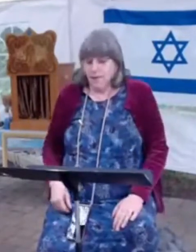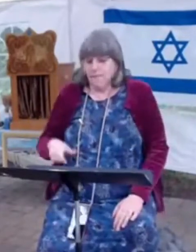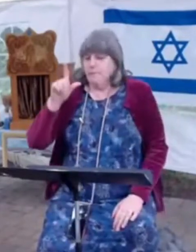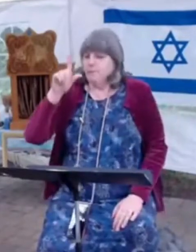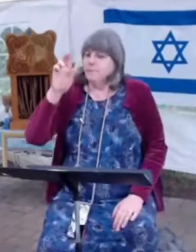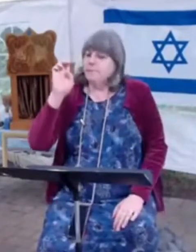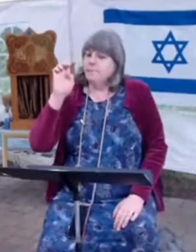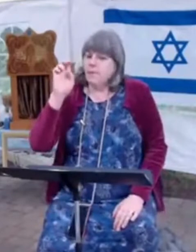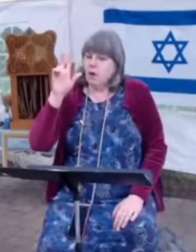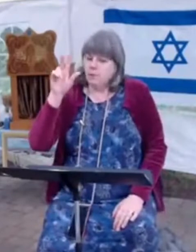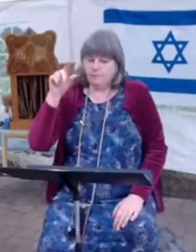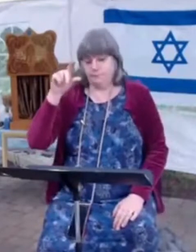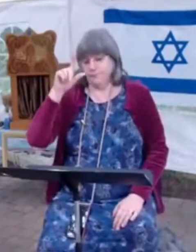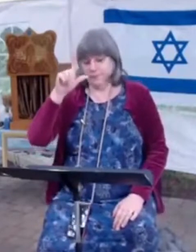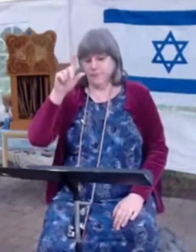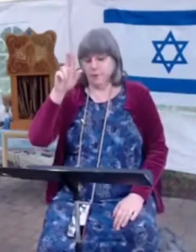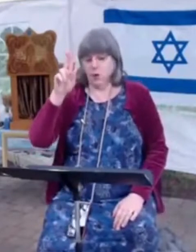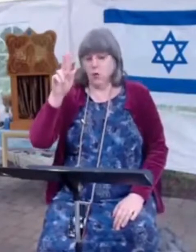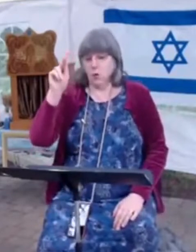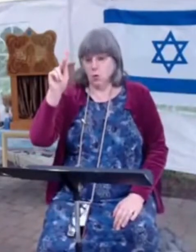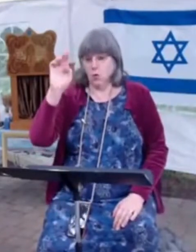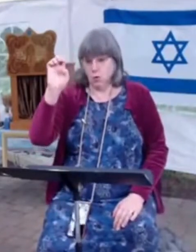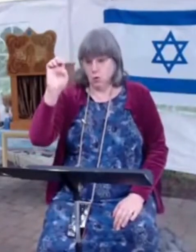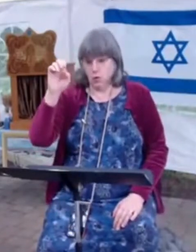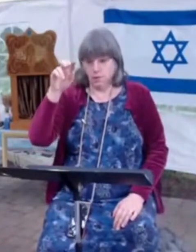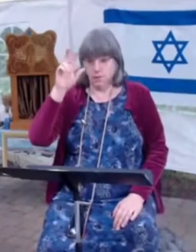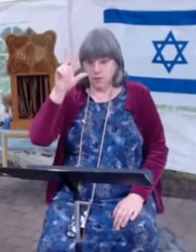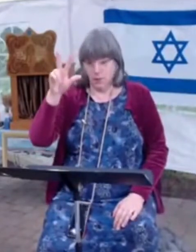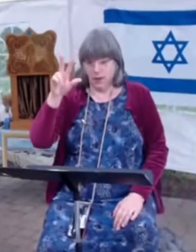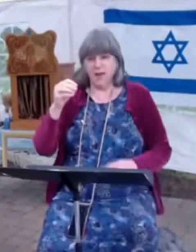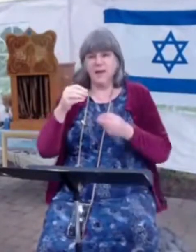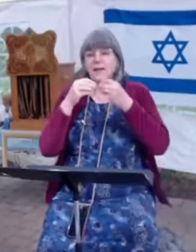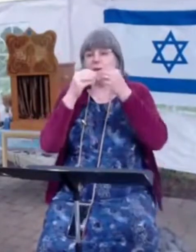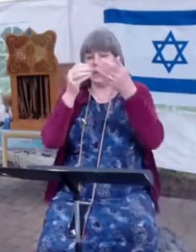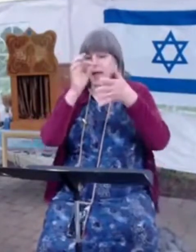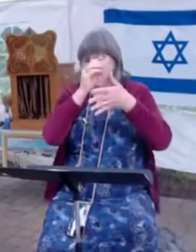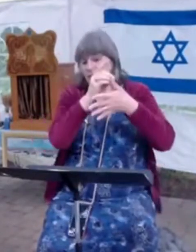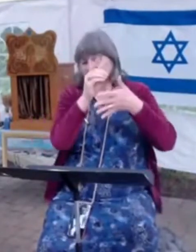Yohanan, the immerser, he gives a lot of details